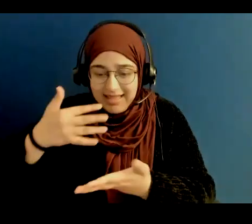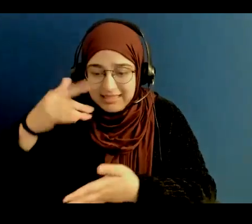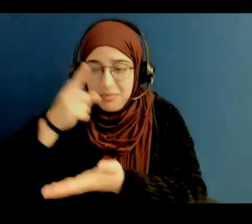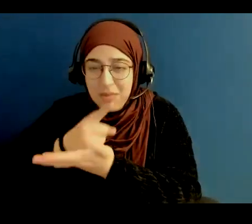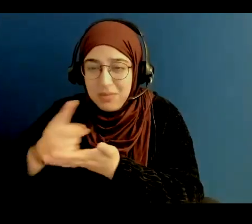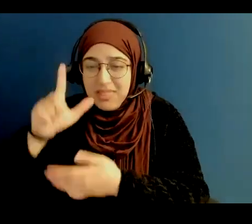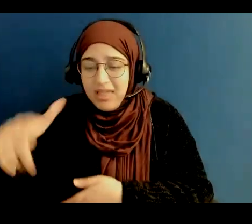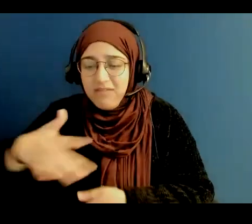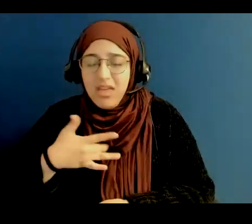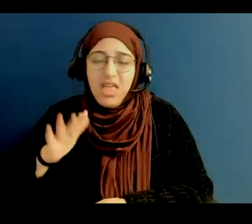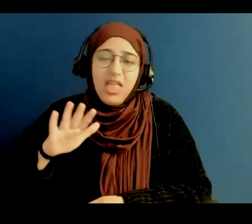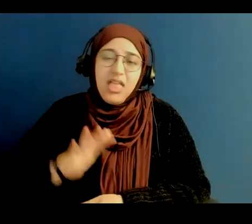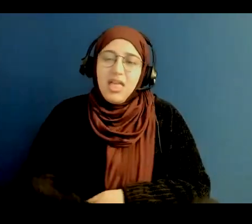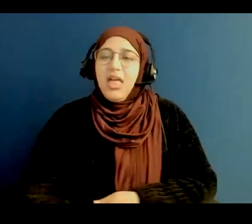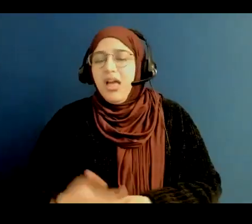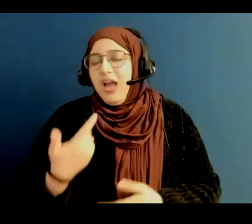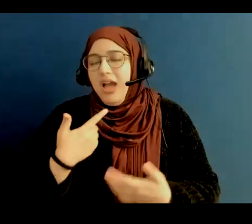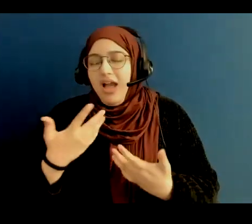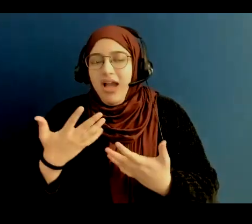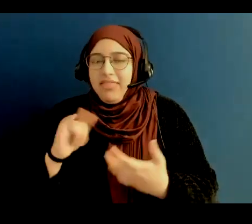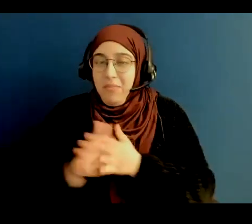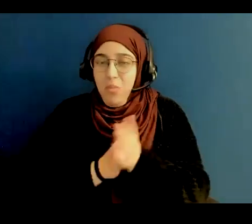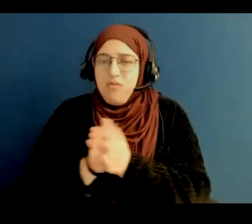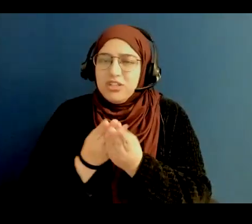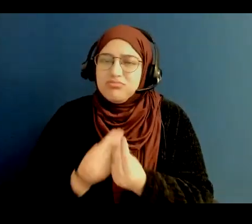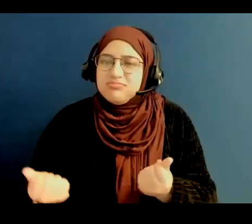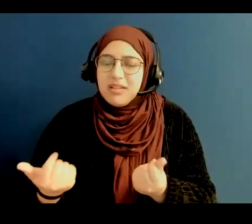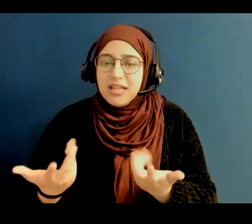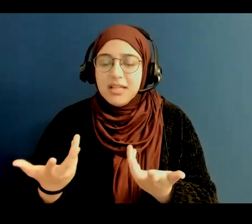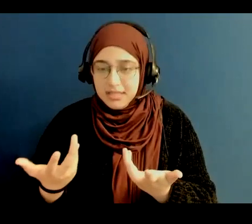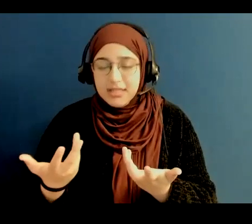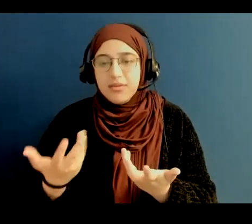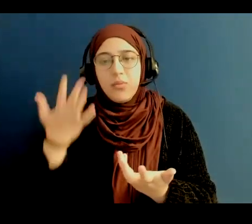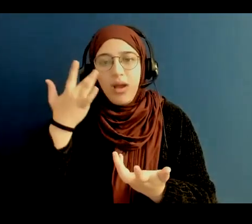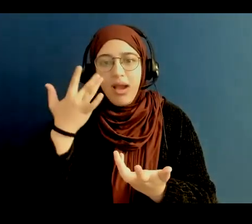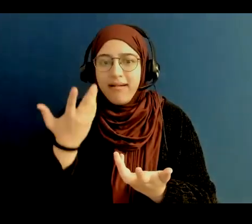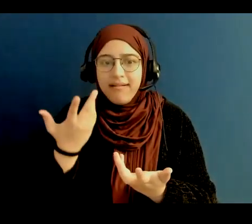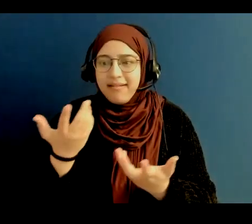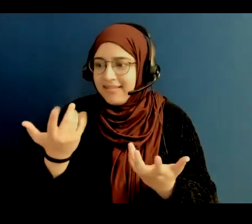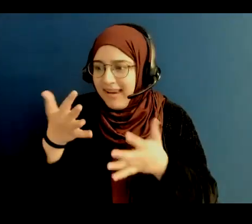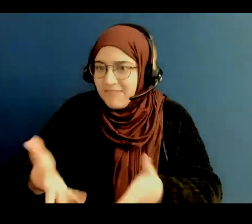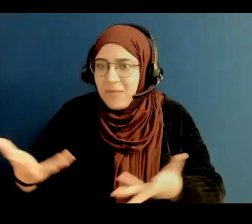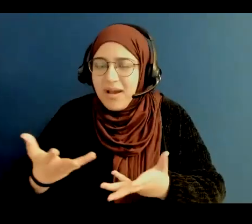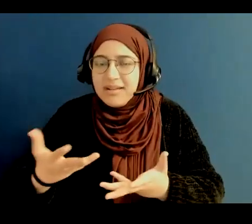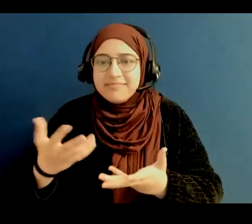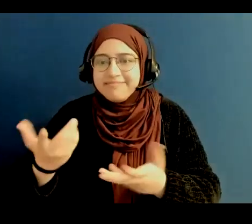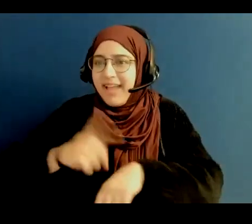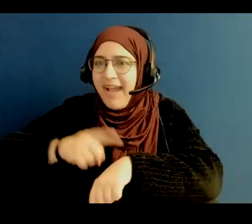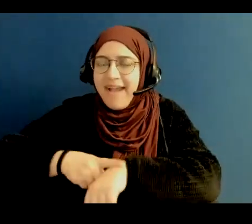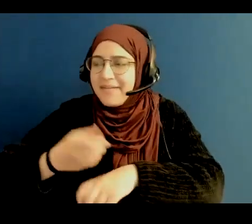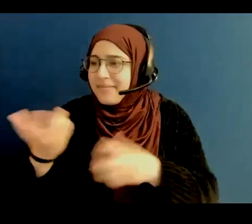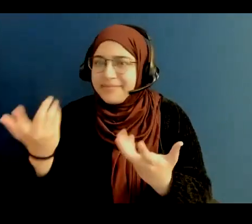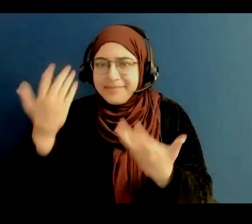do is you will be left with nothing because you will be tired and you will give up. Rather, you need to discipline yourself and